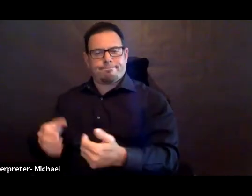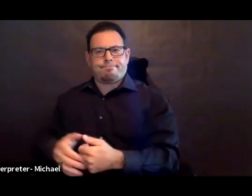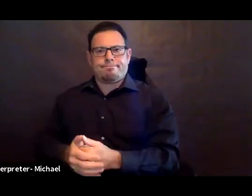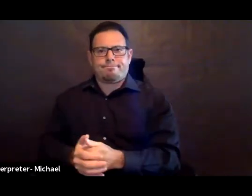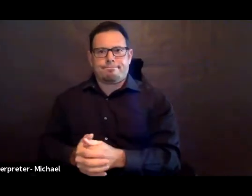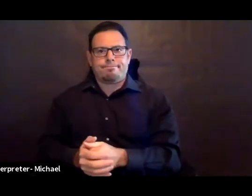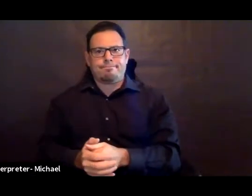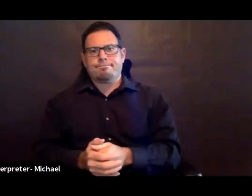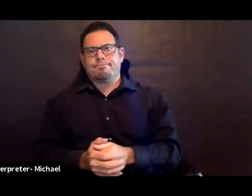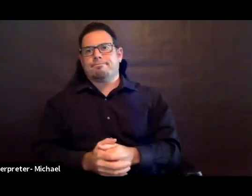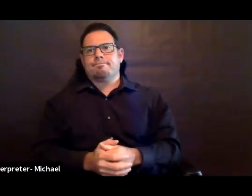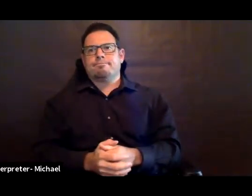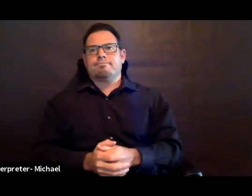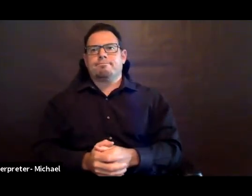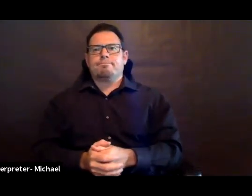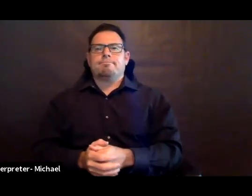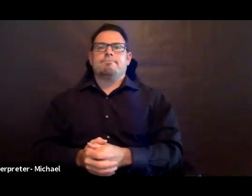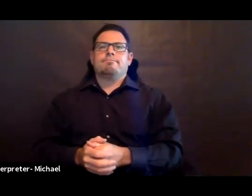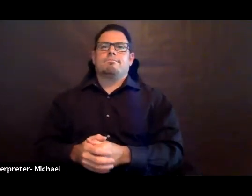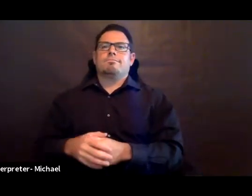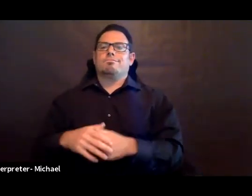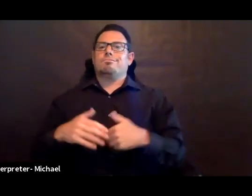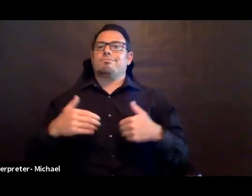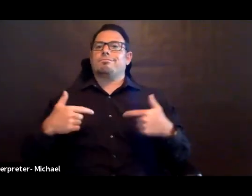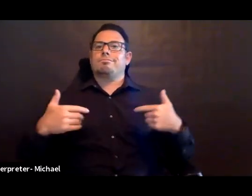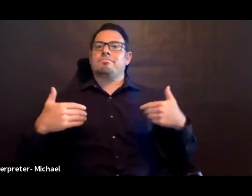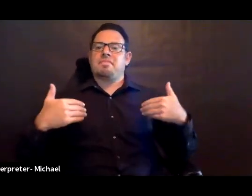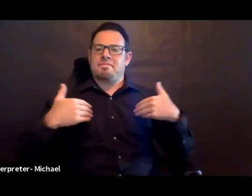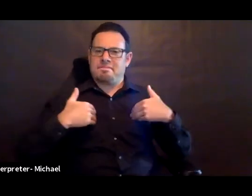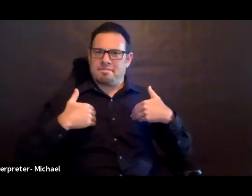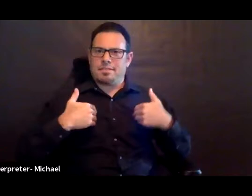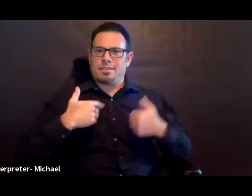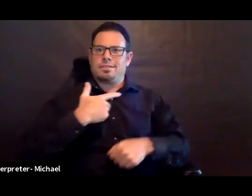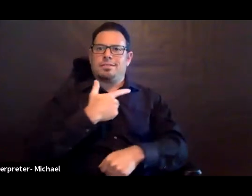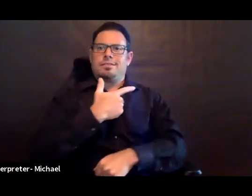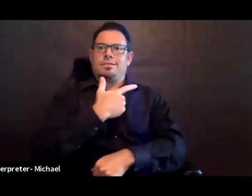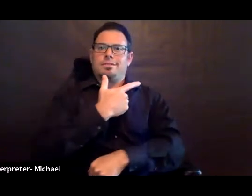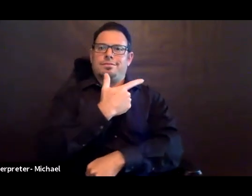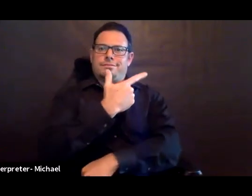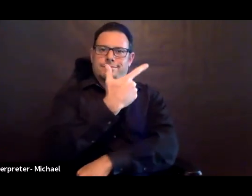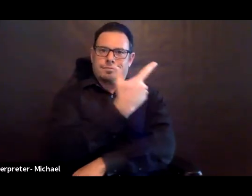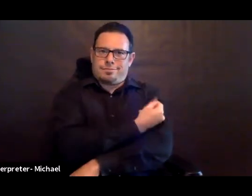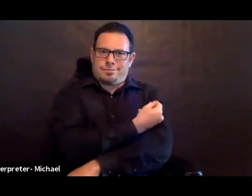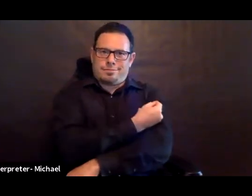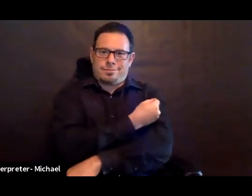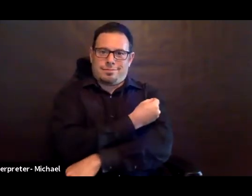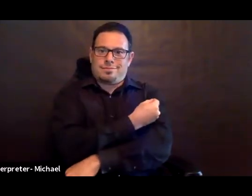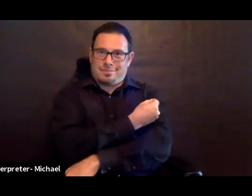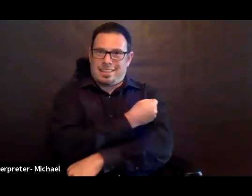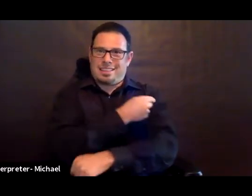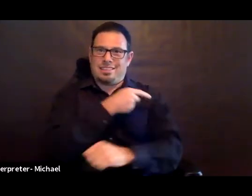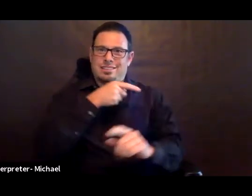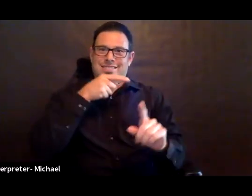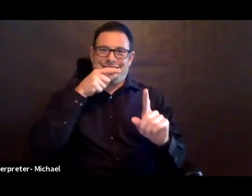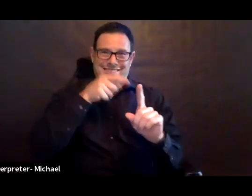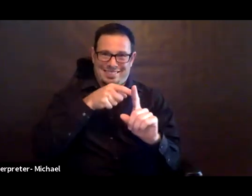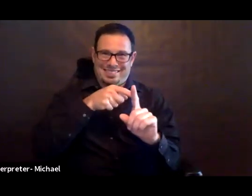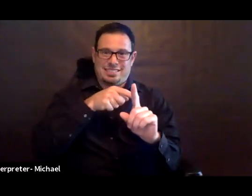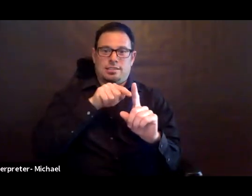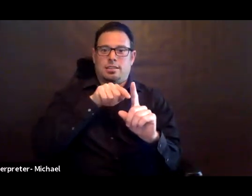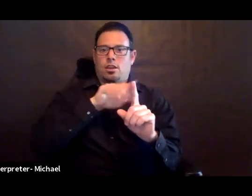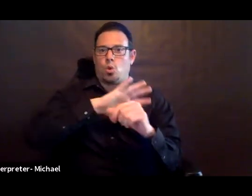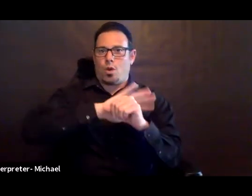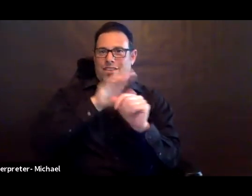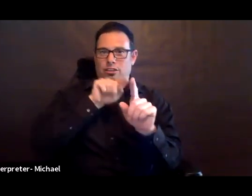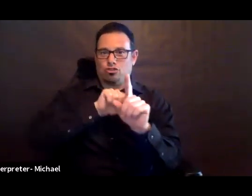deaths. But we don't want to give the virus any more opportunity to continue to evolve in ways that